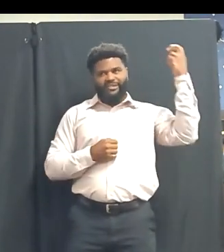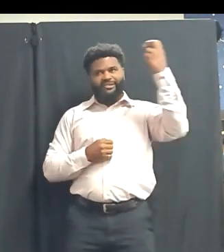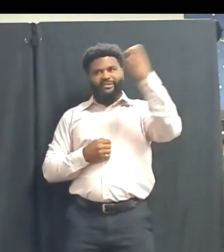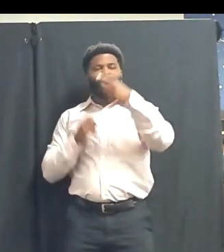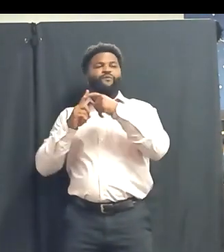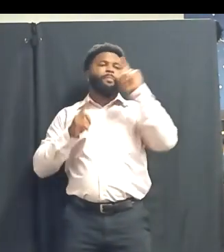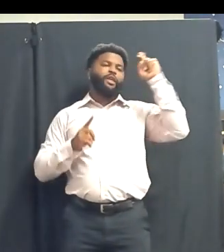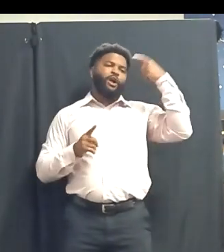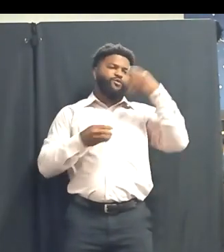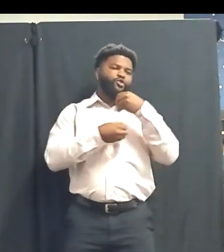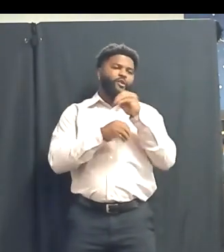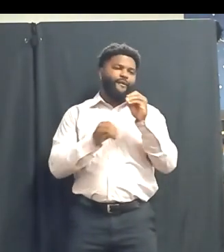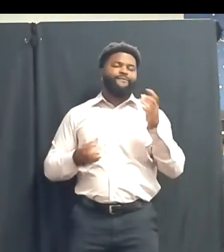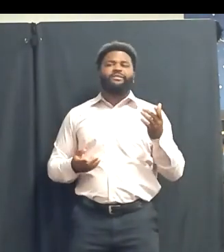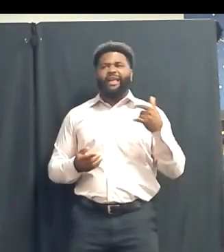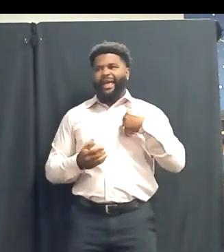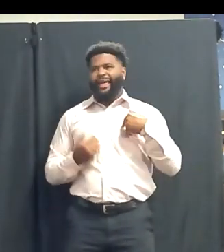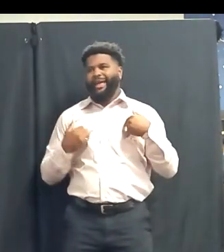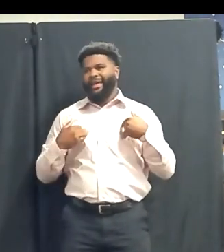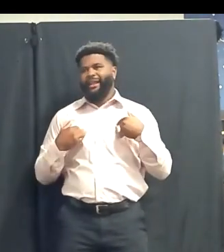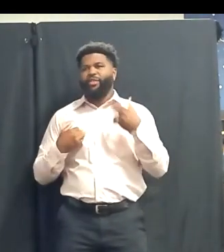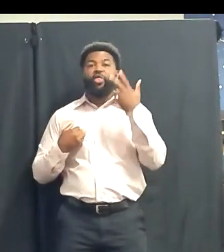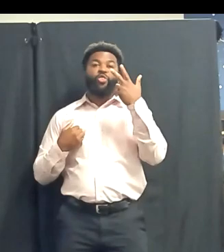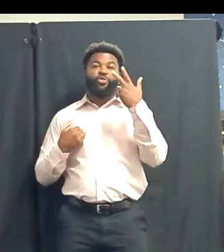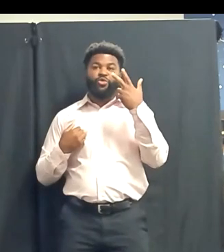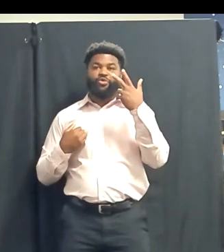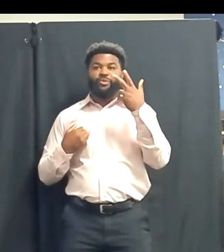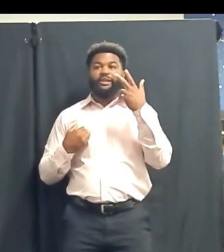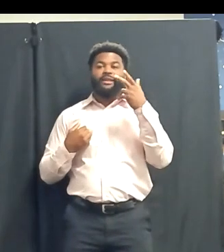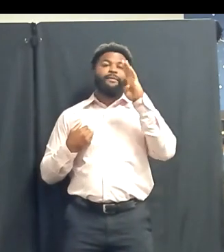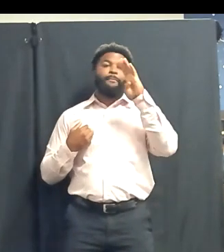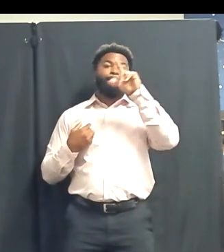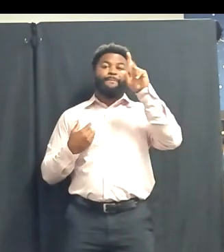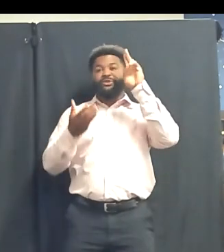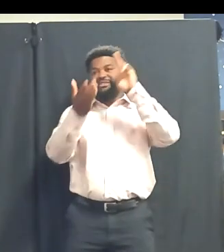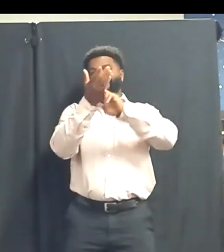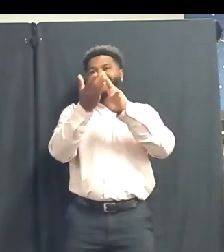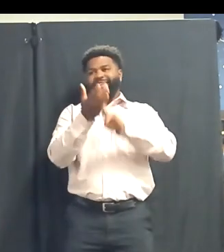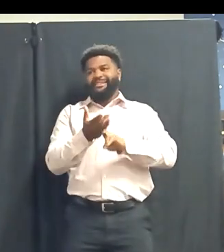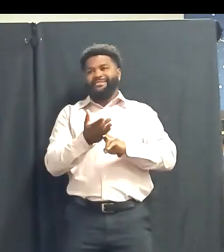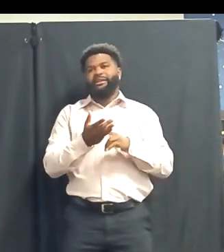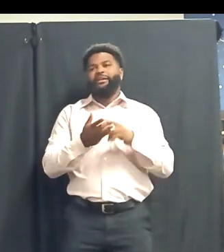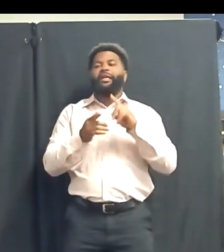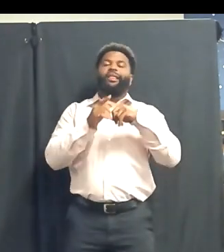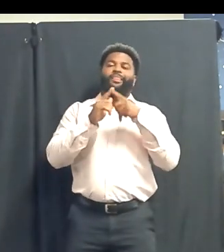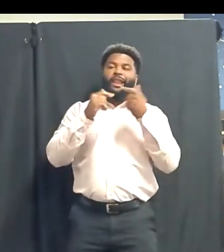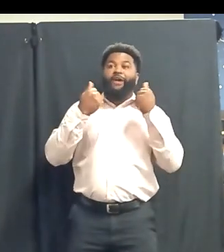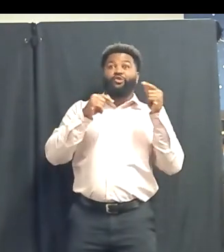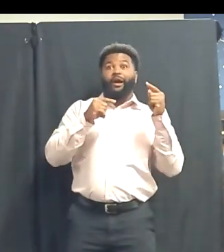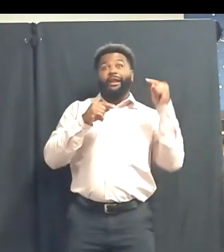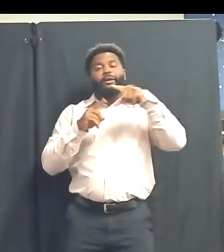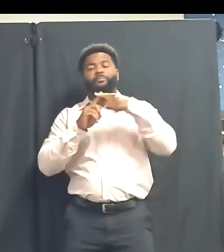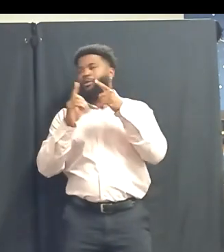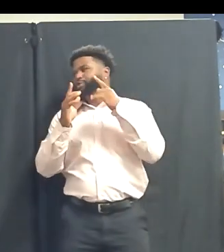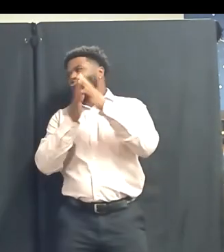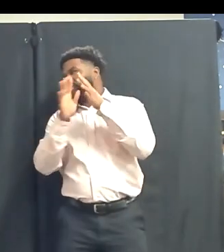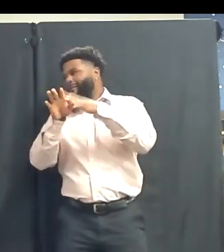the governor's office. I had 3 ceremonial bill signings, and then I was trying to get here in traffic.